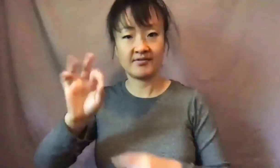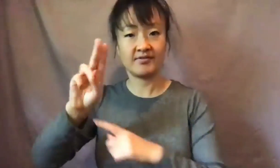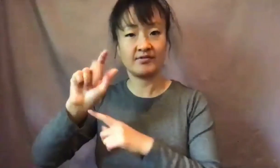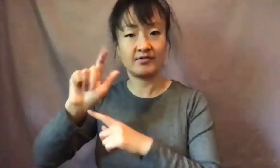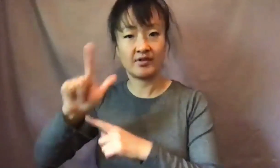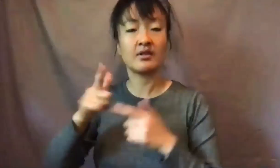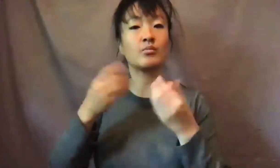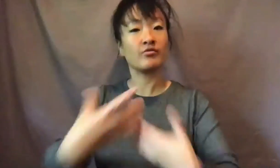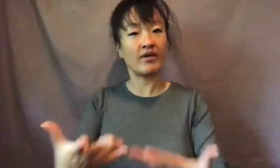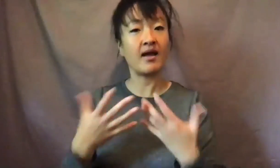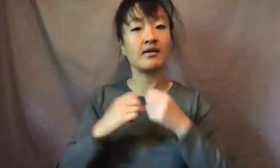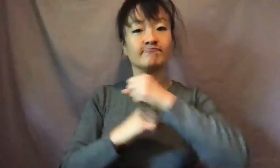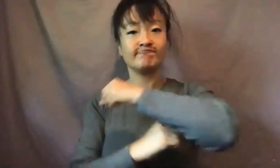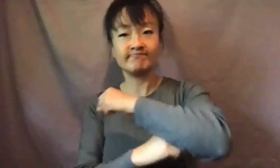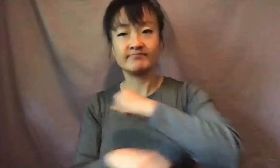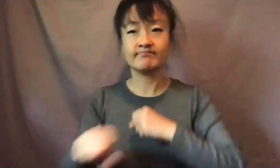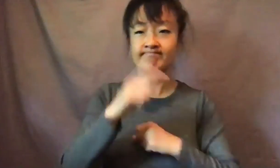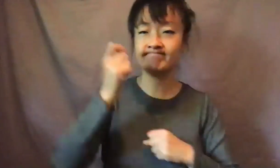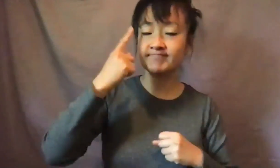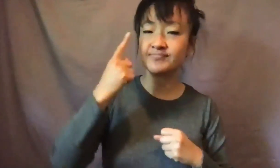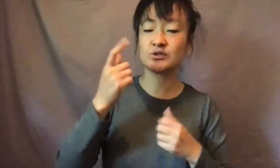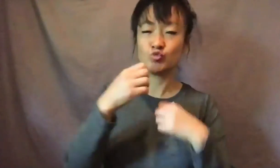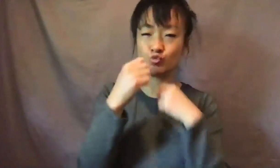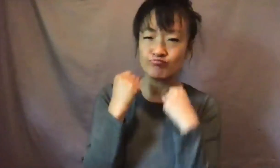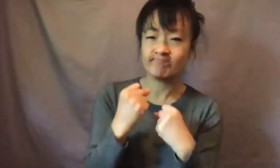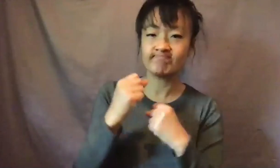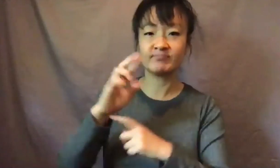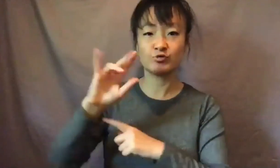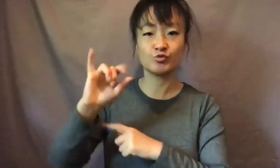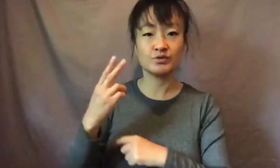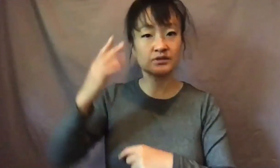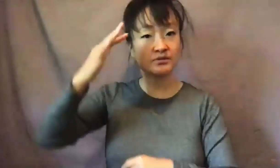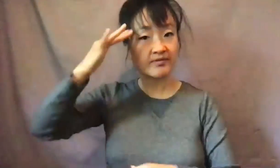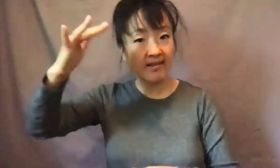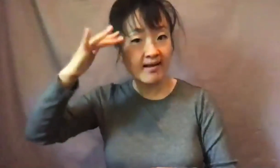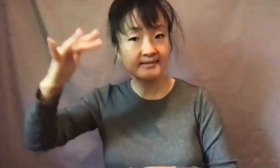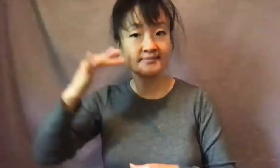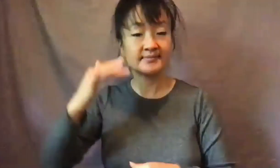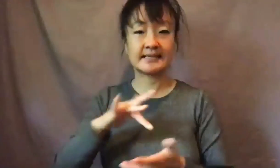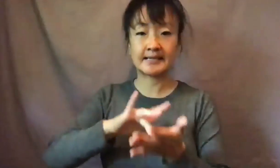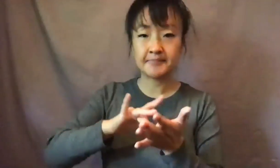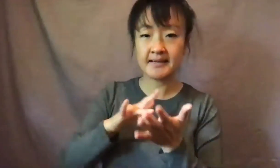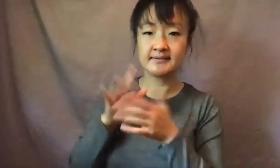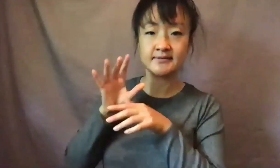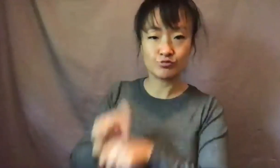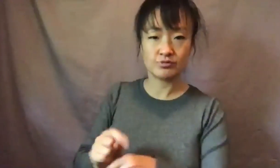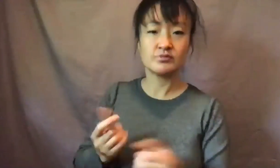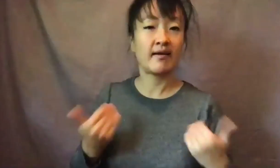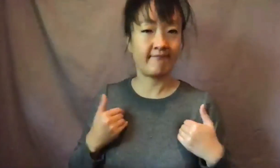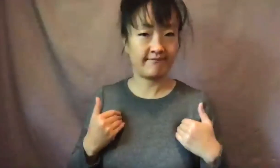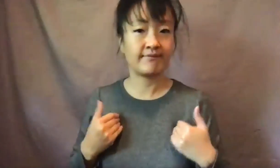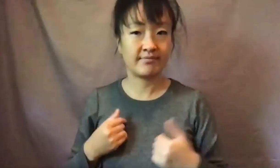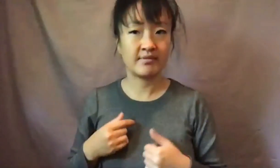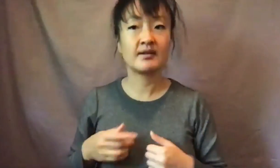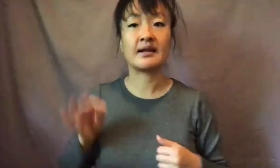how rich the philosophy and medicine traditions are that we have, and that can